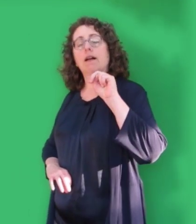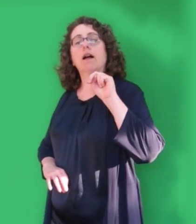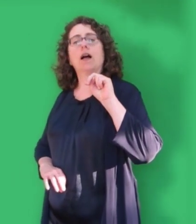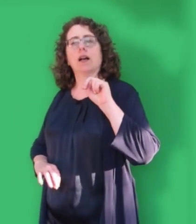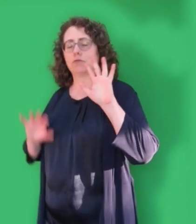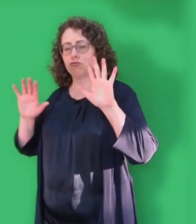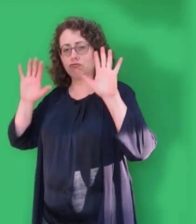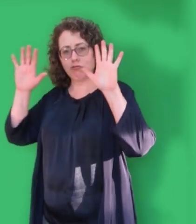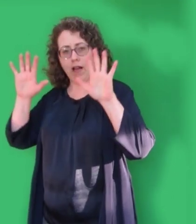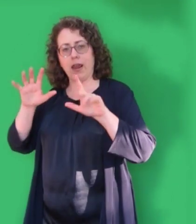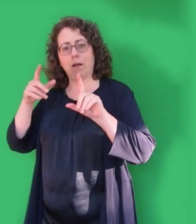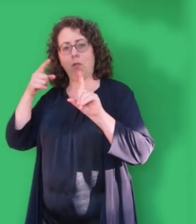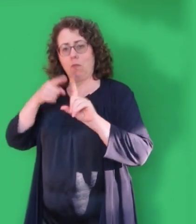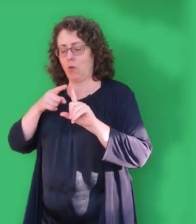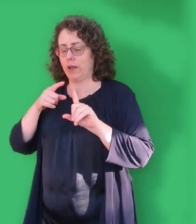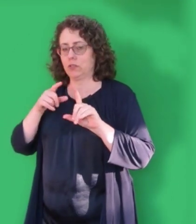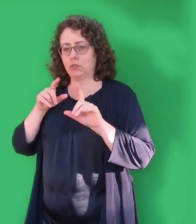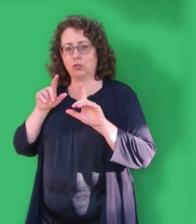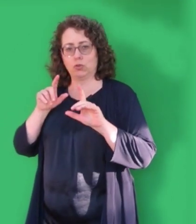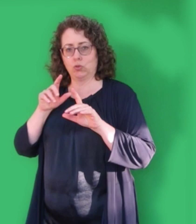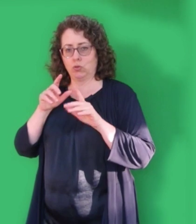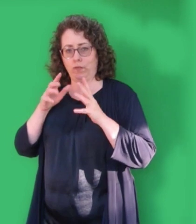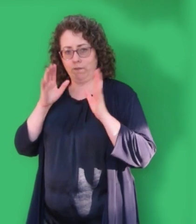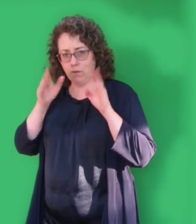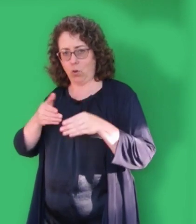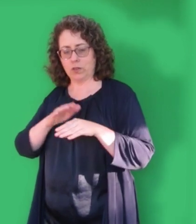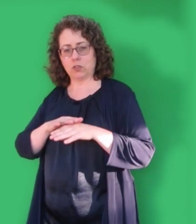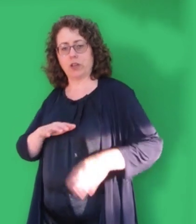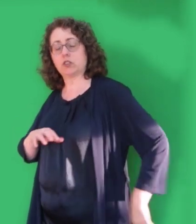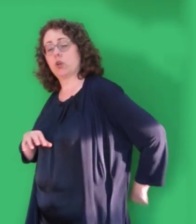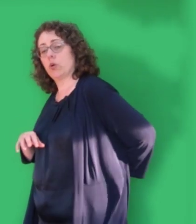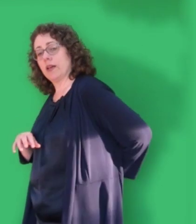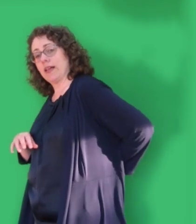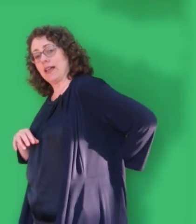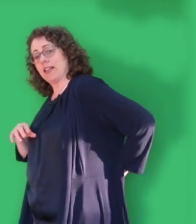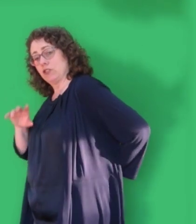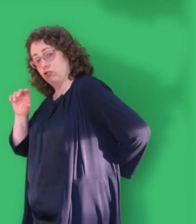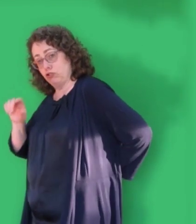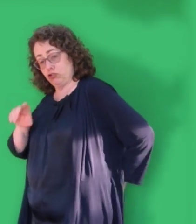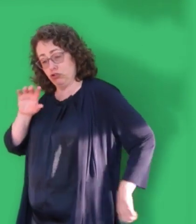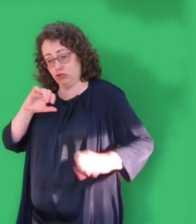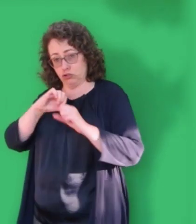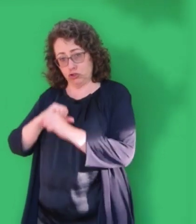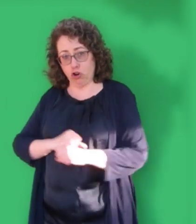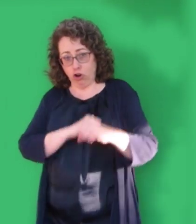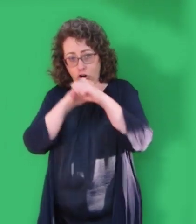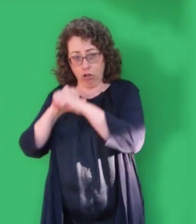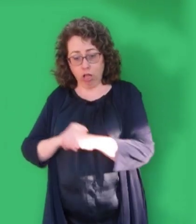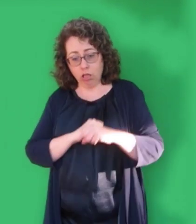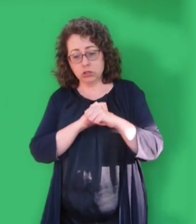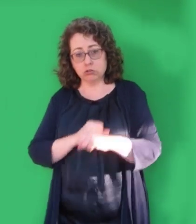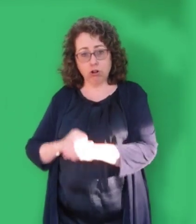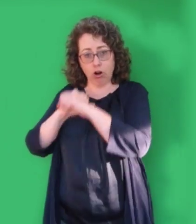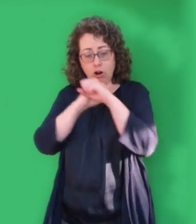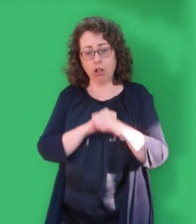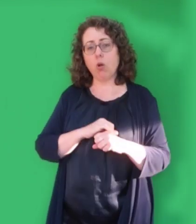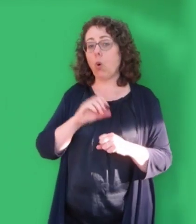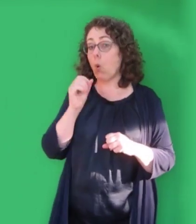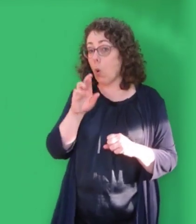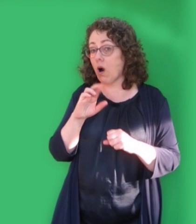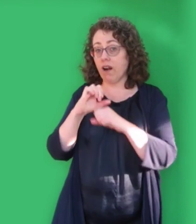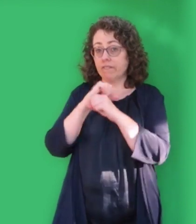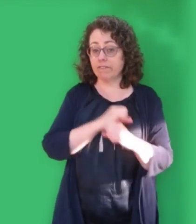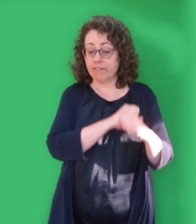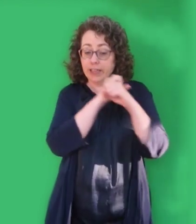with. Reverse the direction of the circles or make figure eights. Tune in and see which feels right for you.